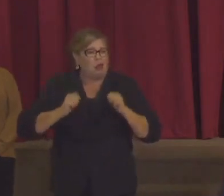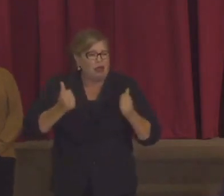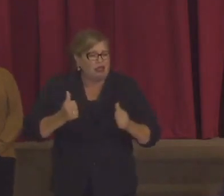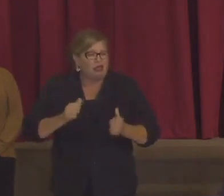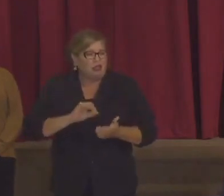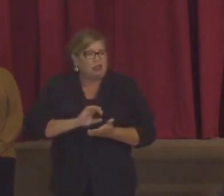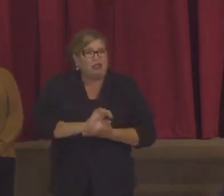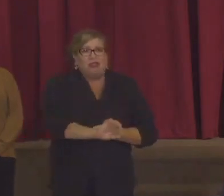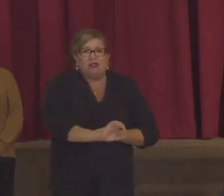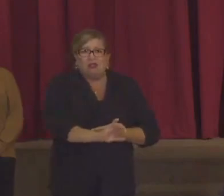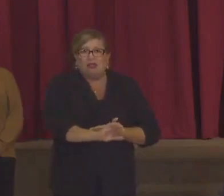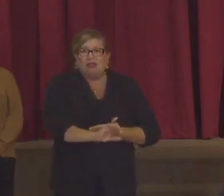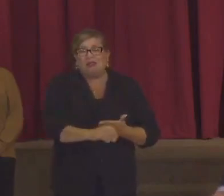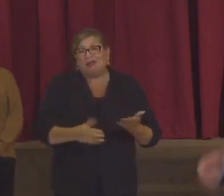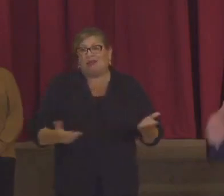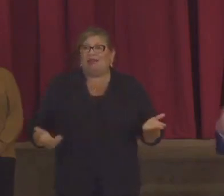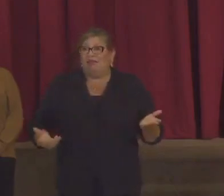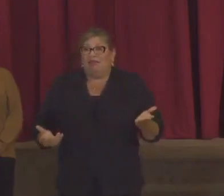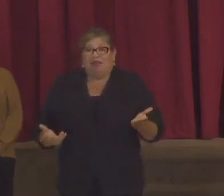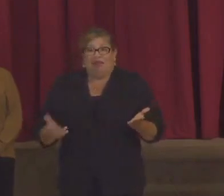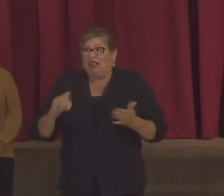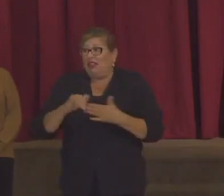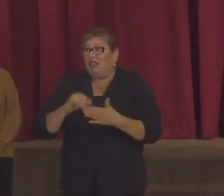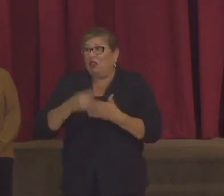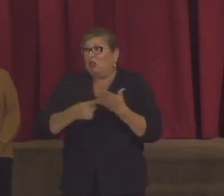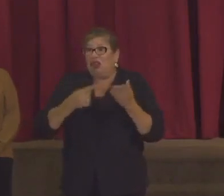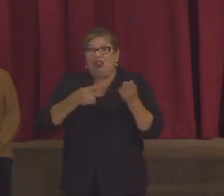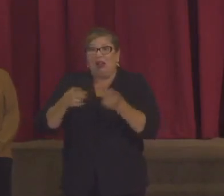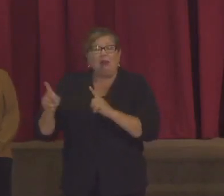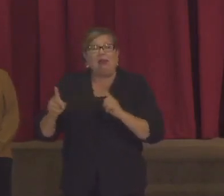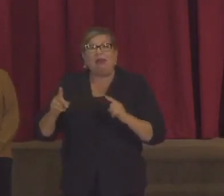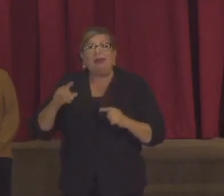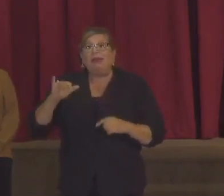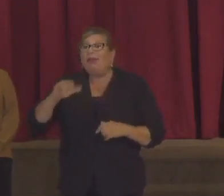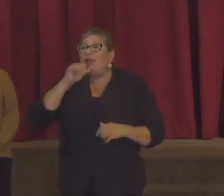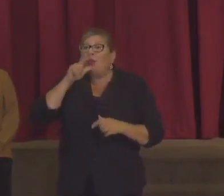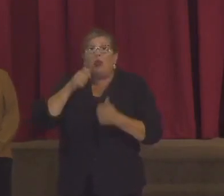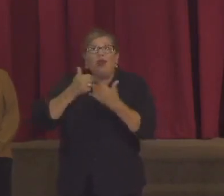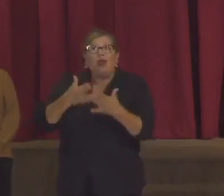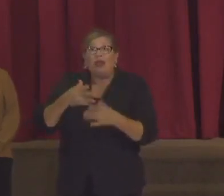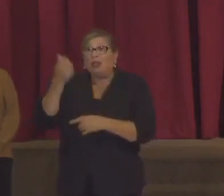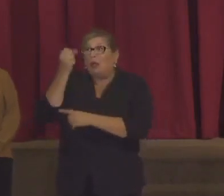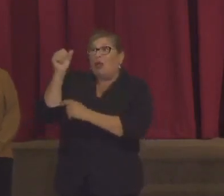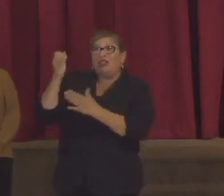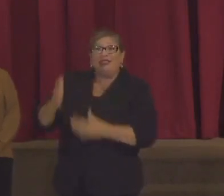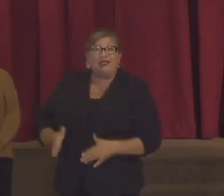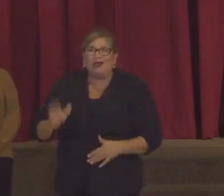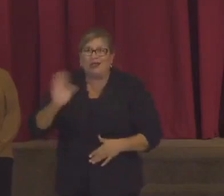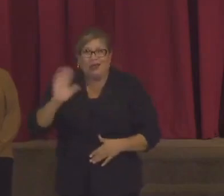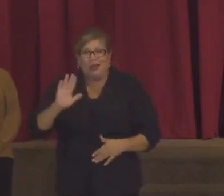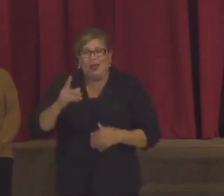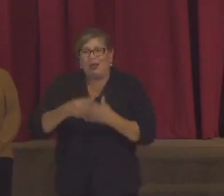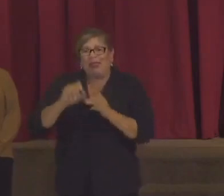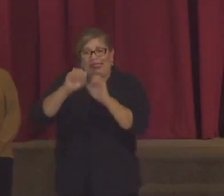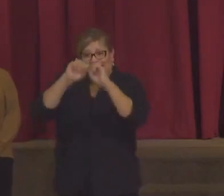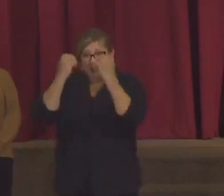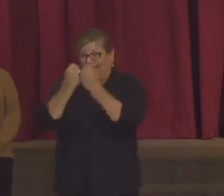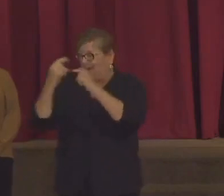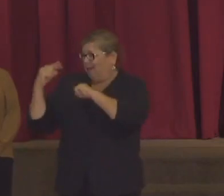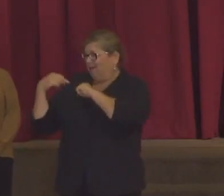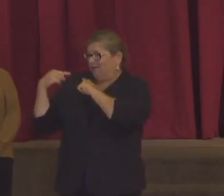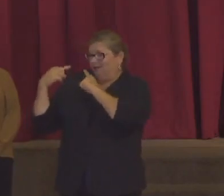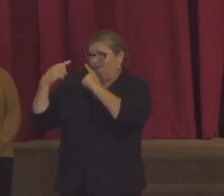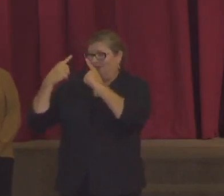Not because the protesters, but the conditions that led to this moment where protest was inevitable.